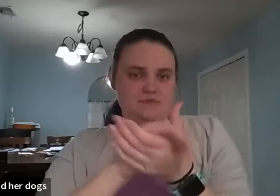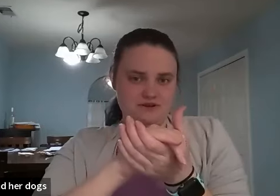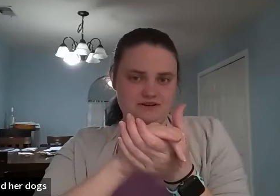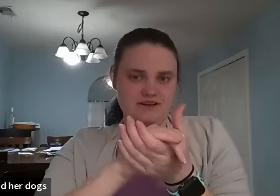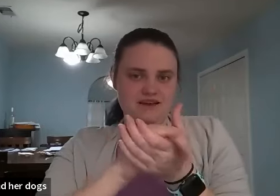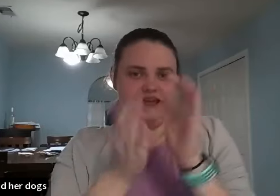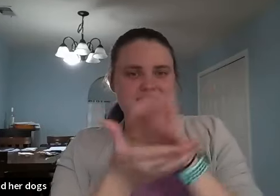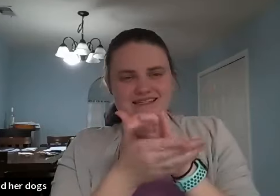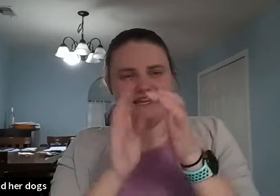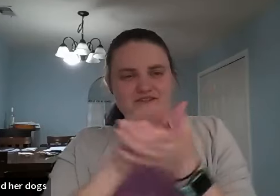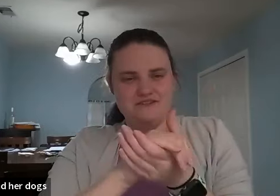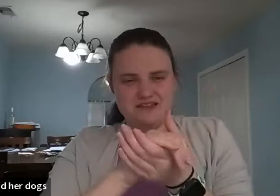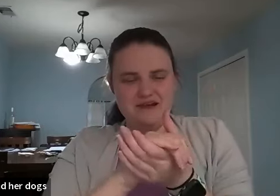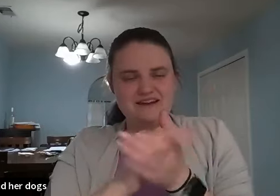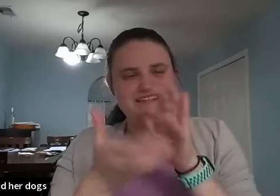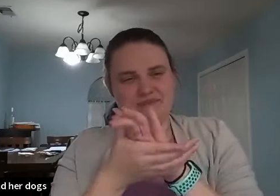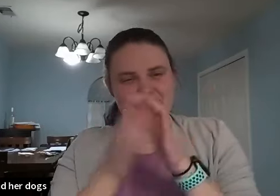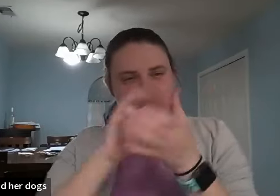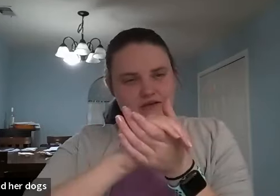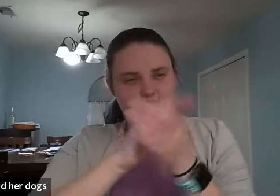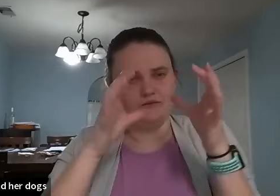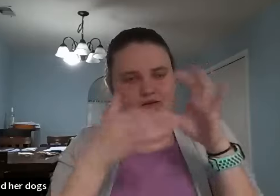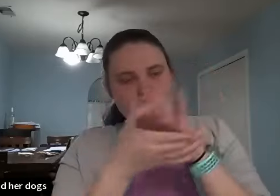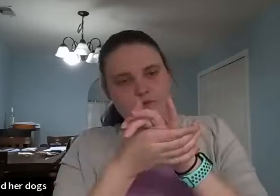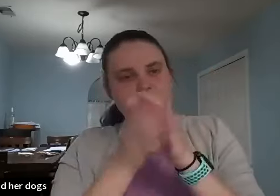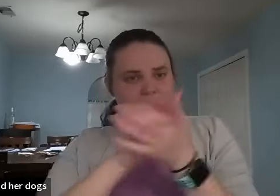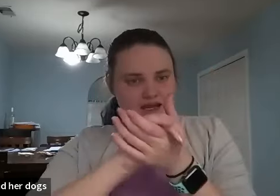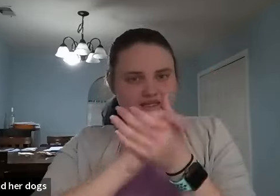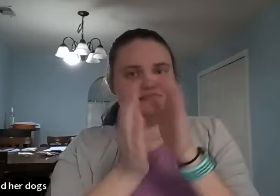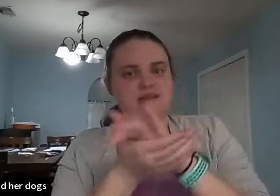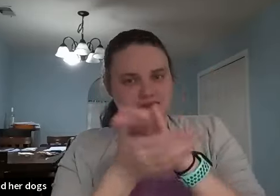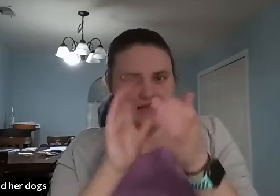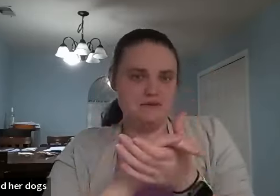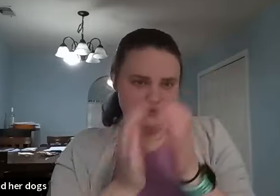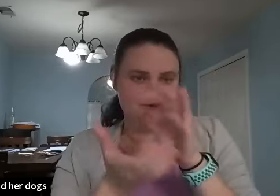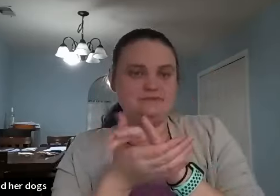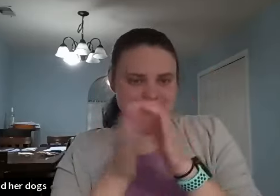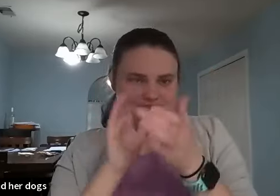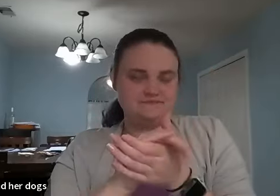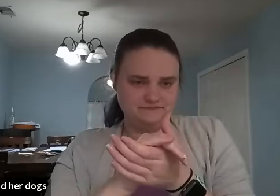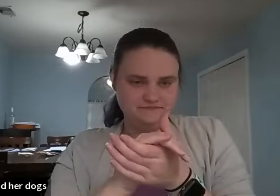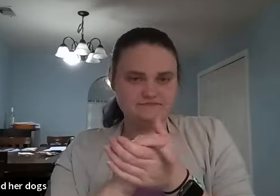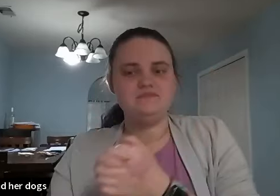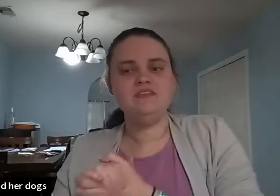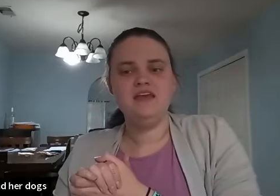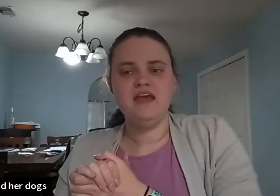hamburger. And it's like, if you think about it, it's like making the meat when you're like forming the patties, hamburger. Mm-hmm. And